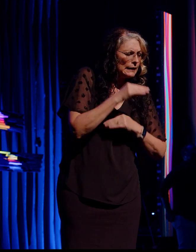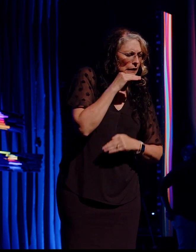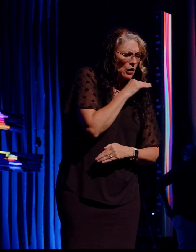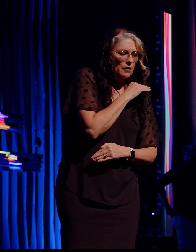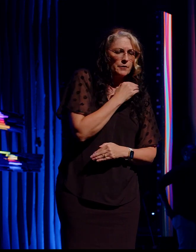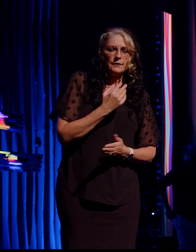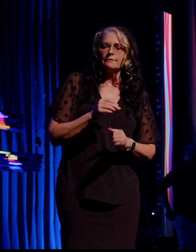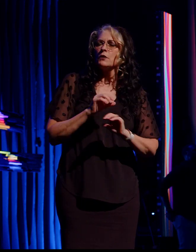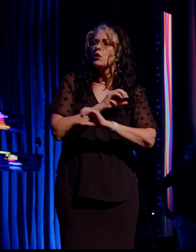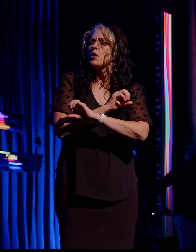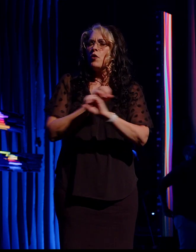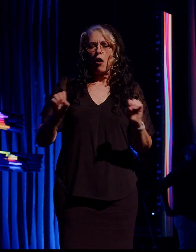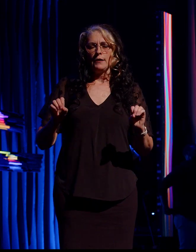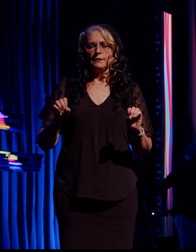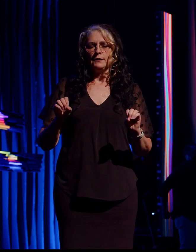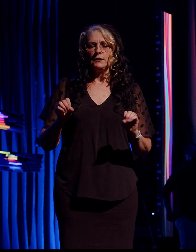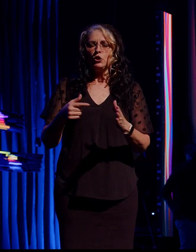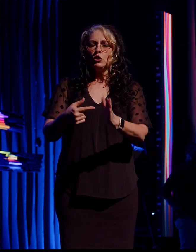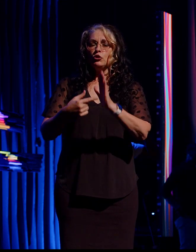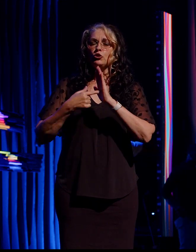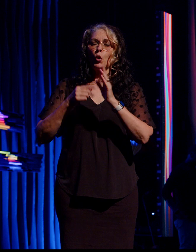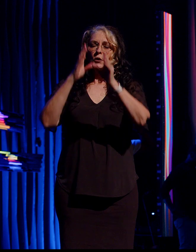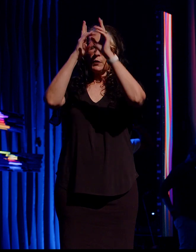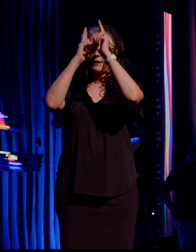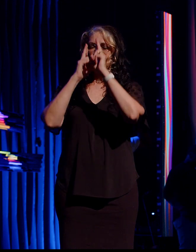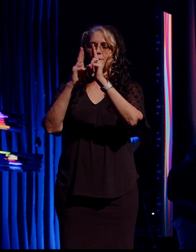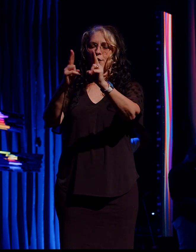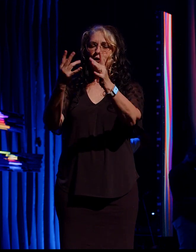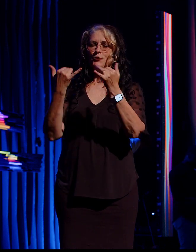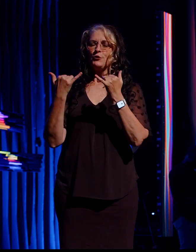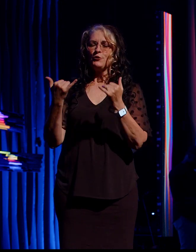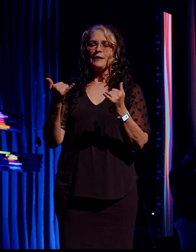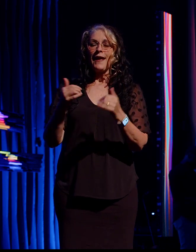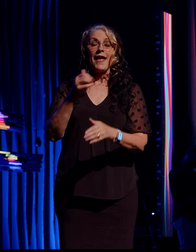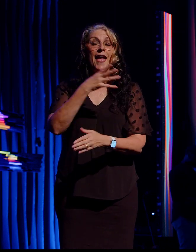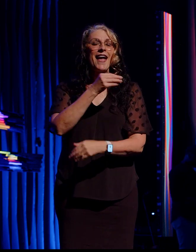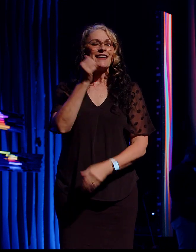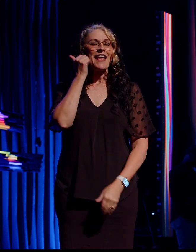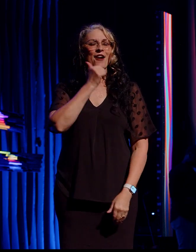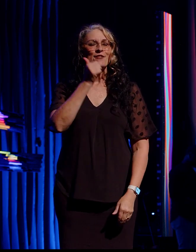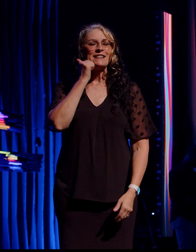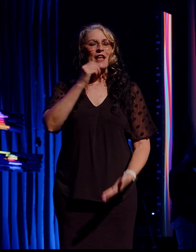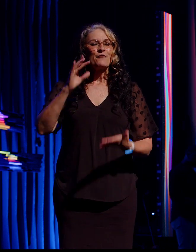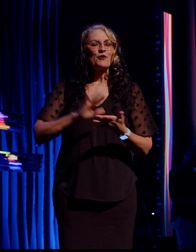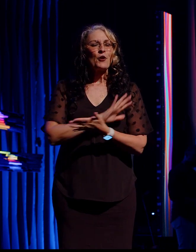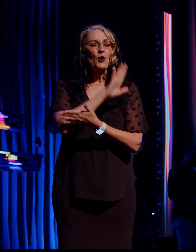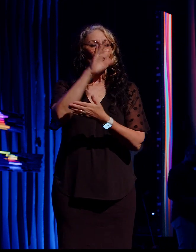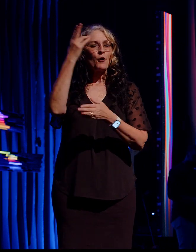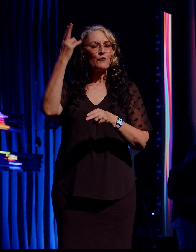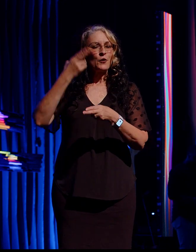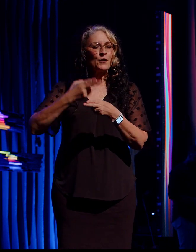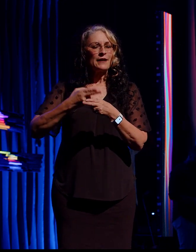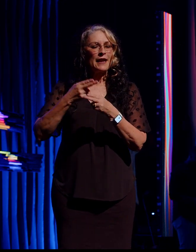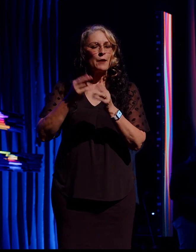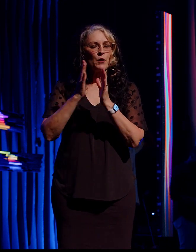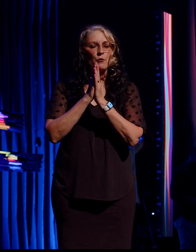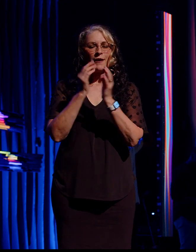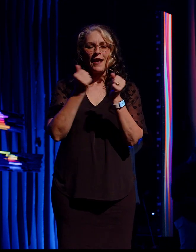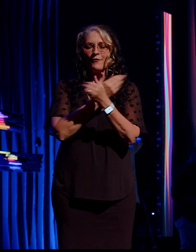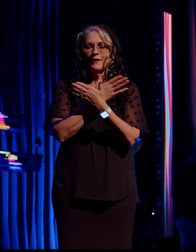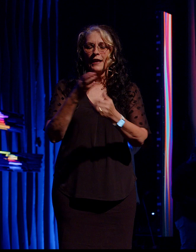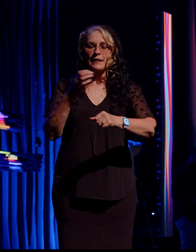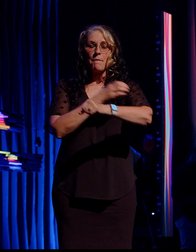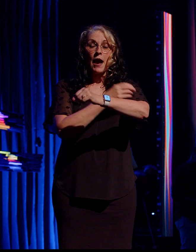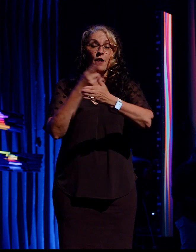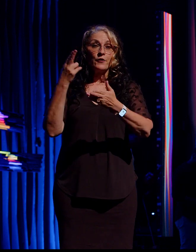devious. So Lord, show us how we can fear you today and every day for the glory of your name. We pray all these things in the powerful